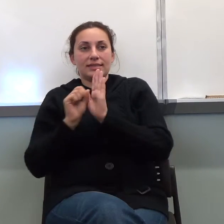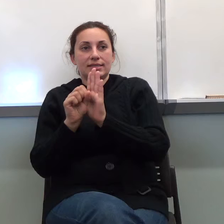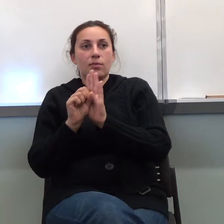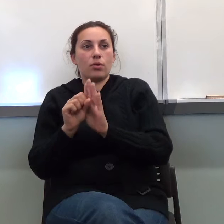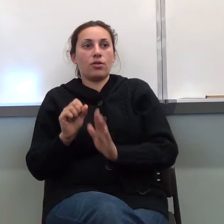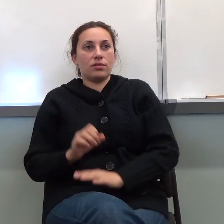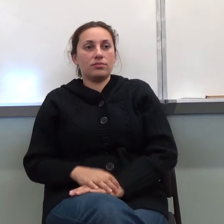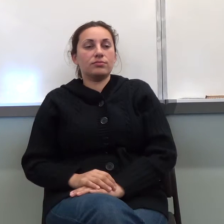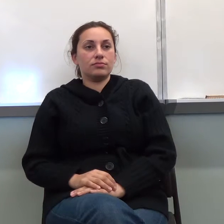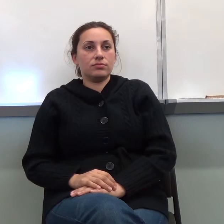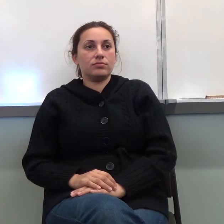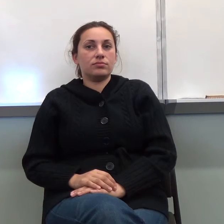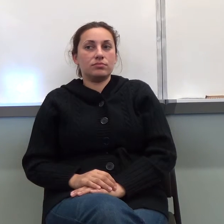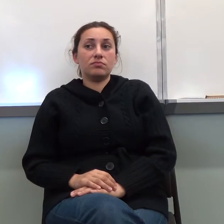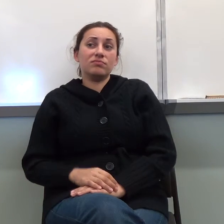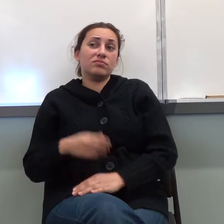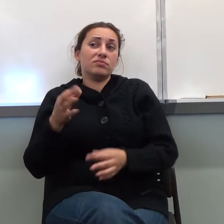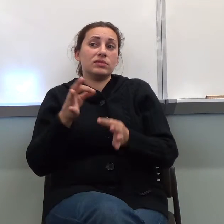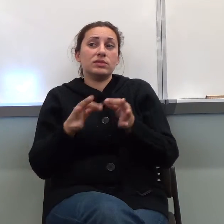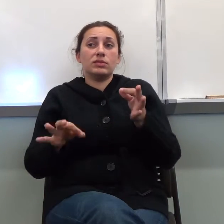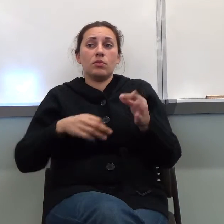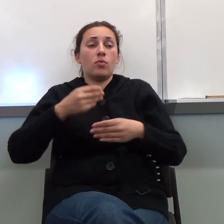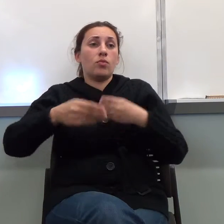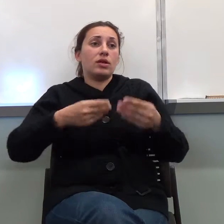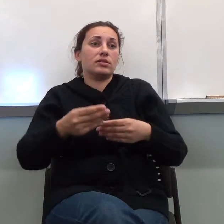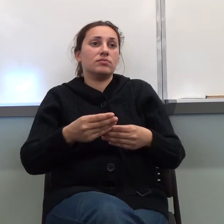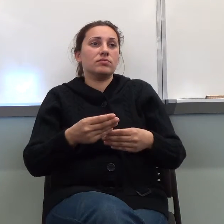So it's a very simple process. Let's do some numbers and see how